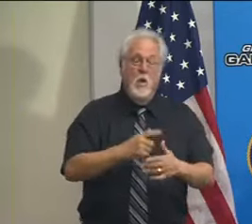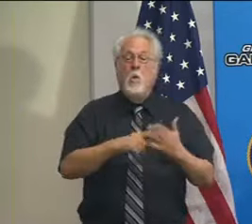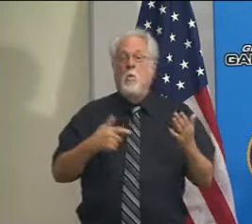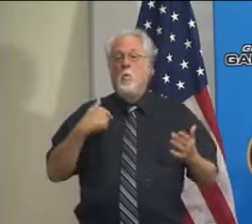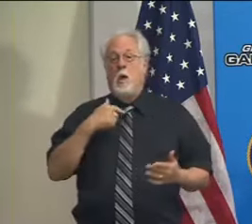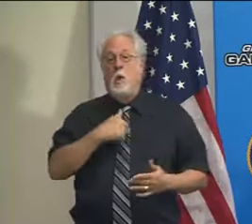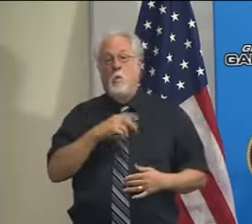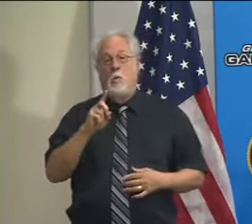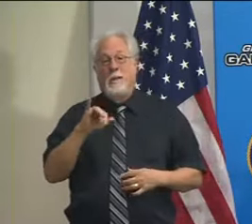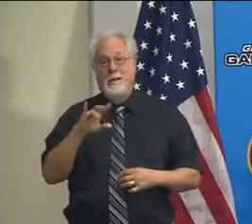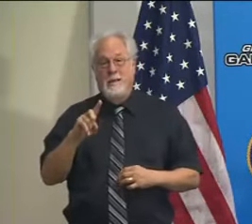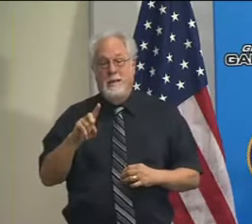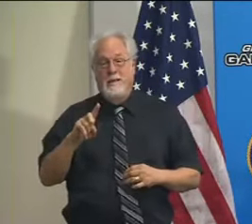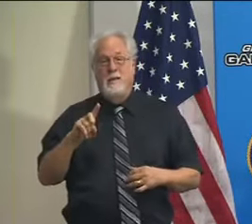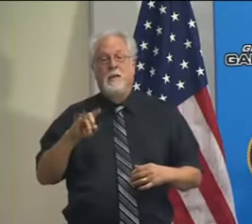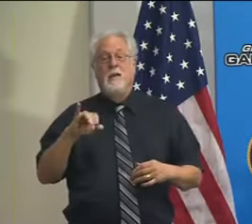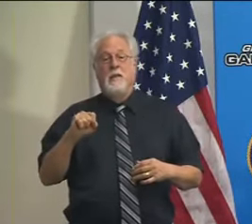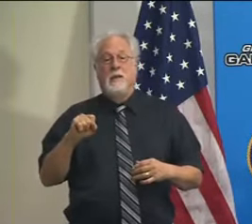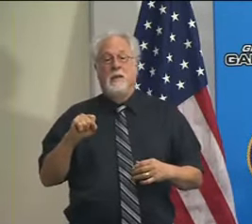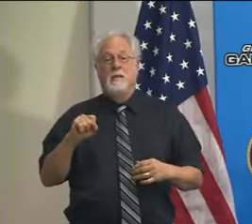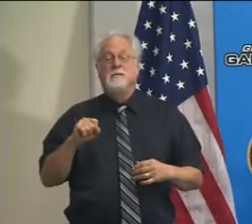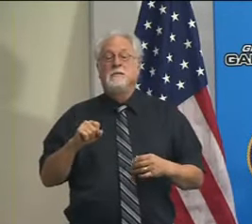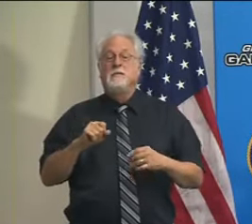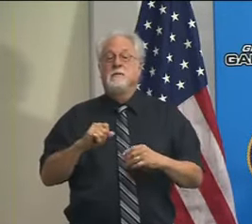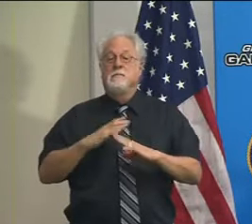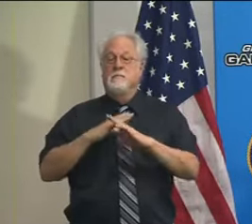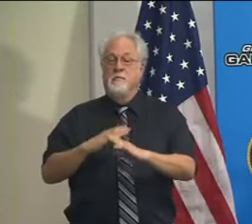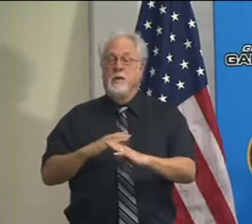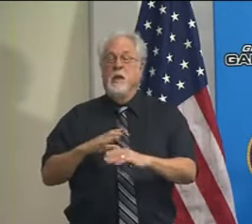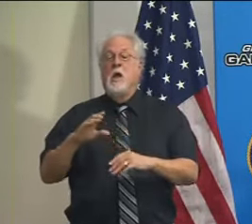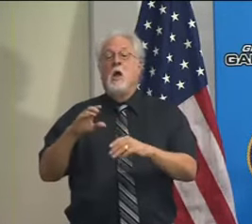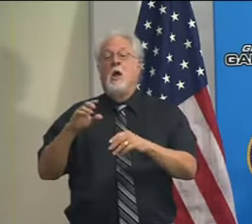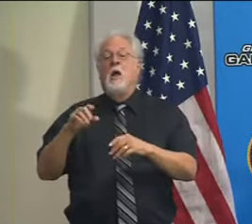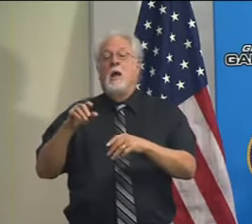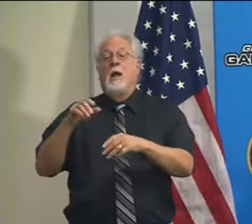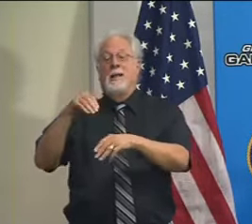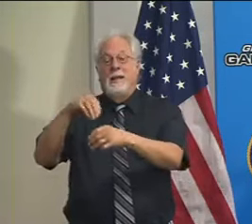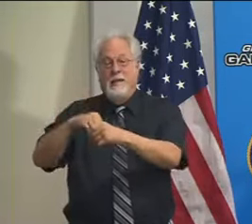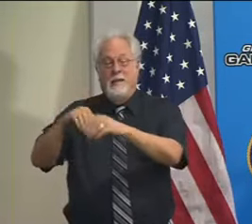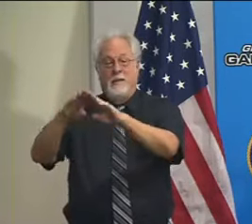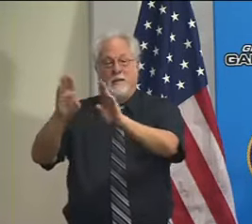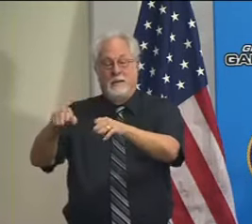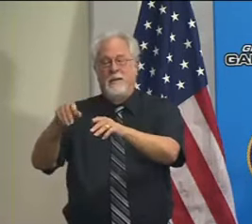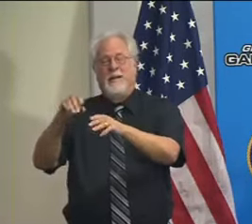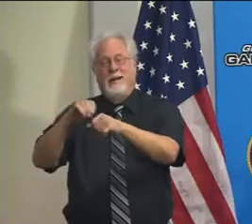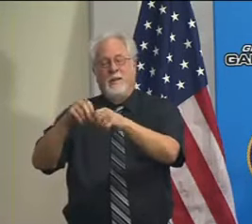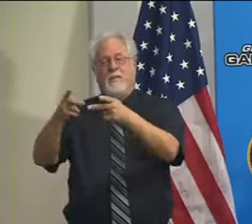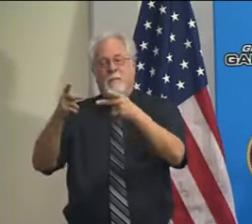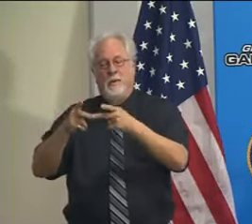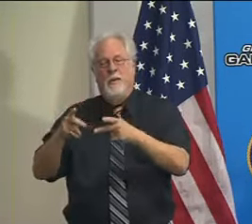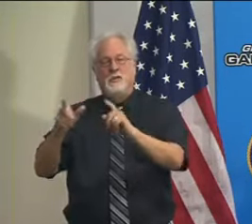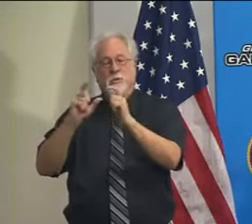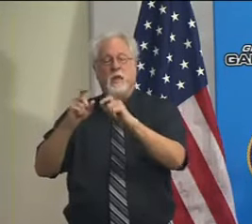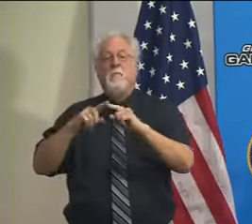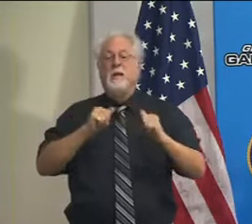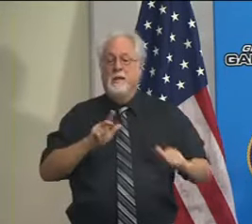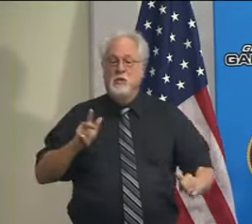done is we've prevented on-premises consumption, but allowed for curbside